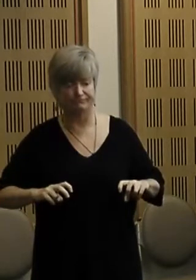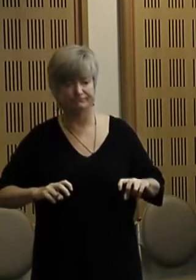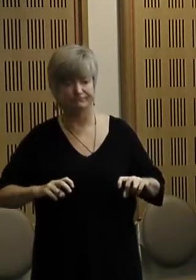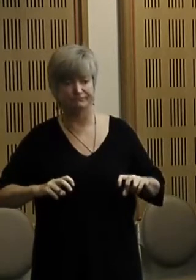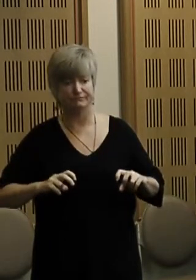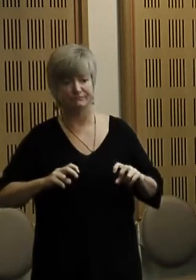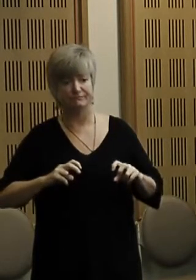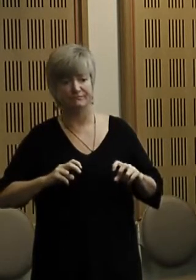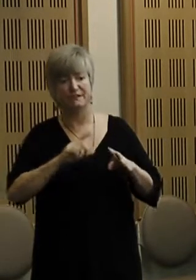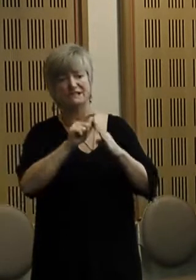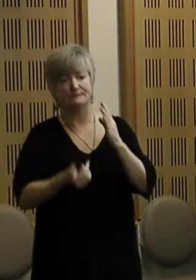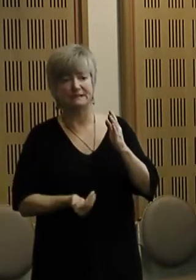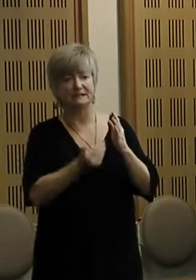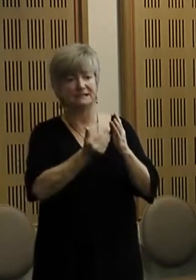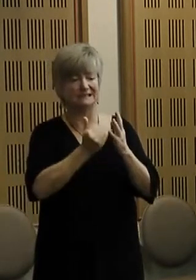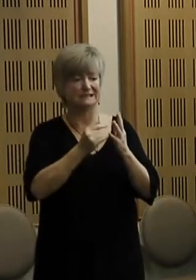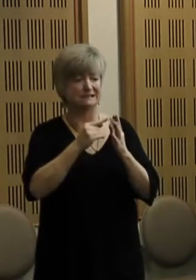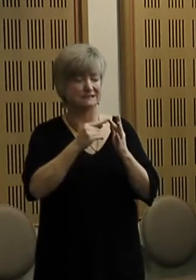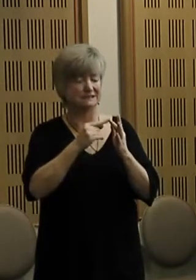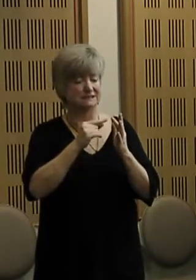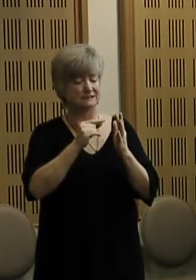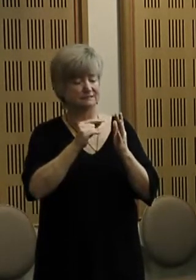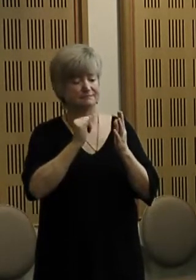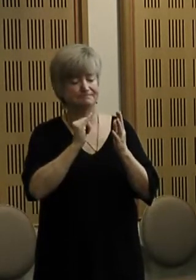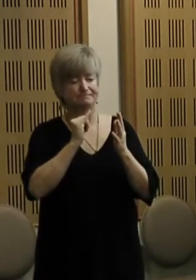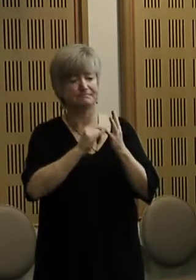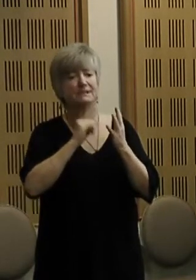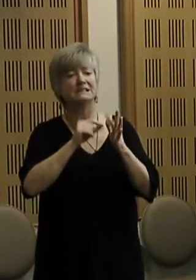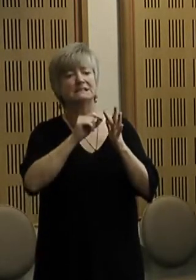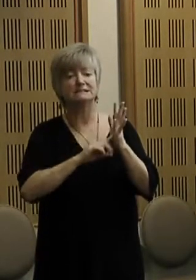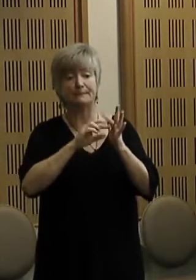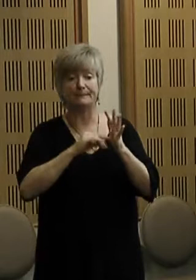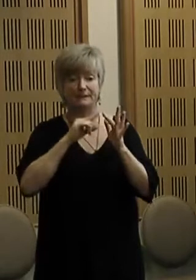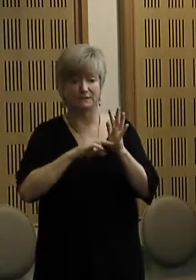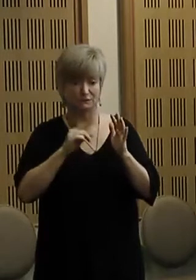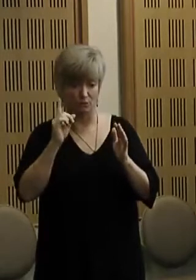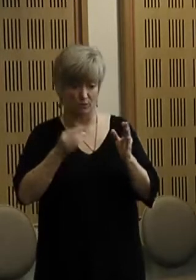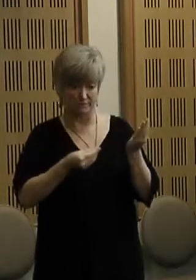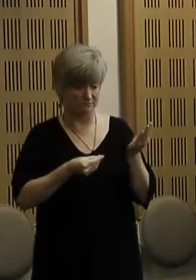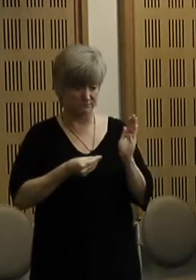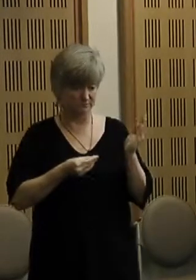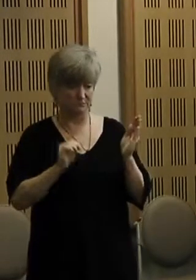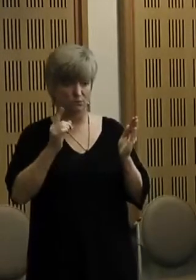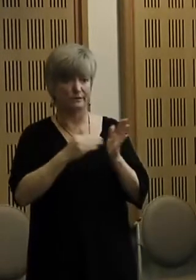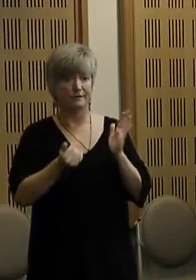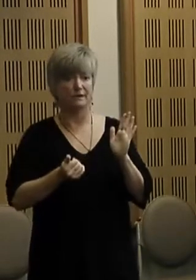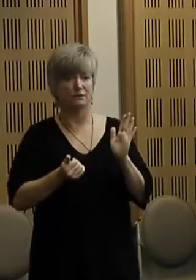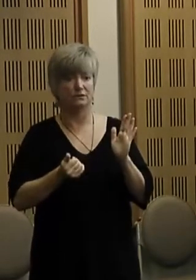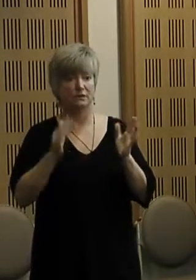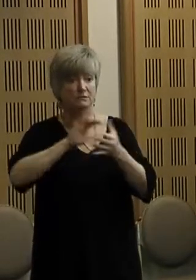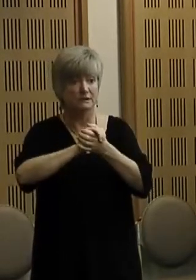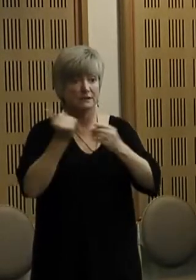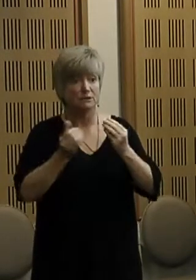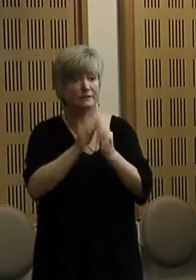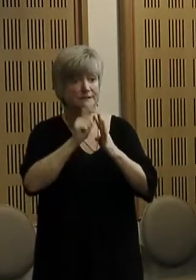disability supplement, it was like, well, okay, so we know this, what do we do with it now? And one thing I did fail to say at the start is that VicHealth, we're not experts in